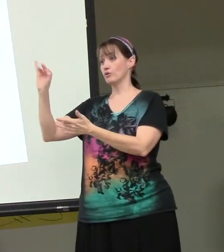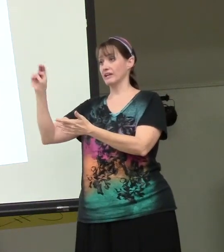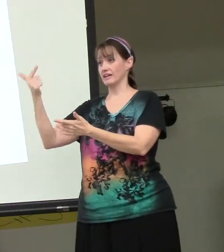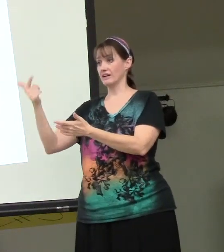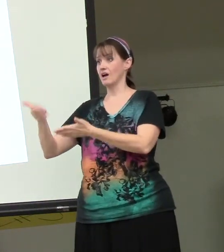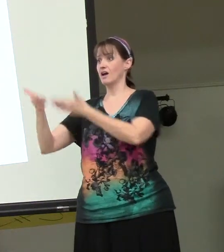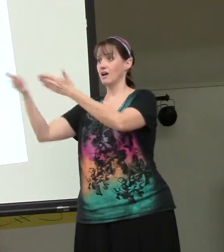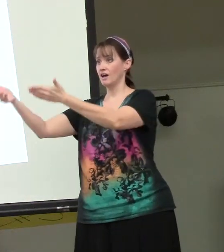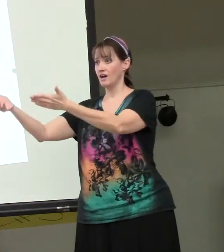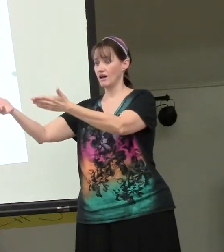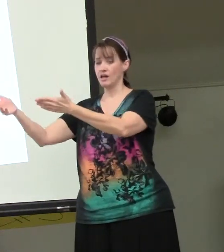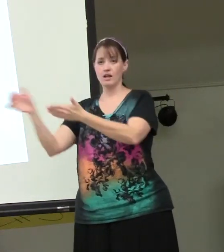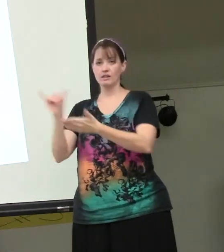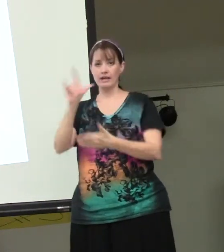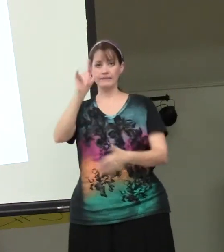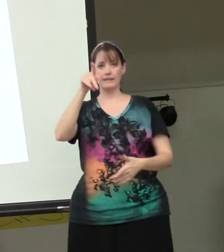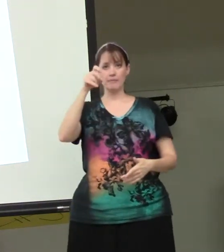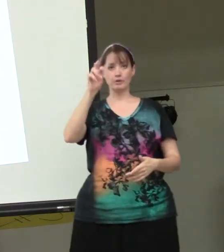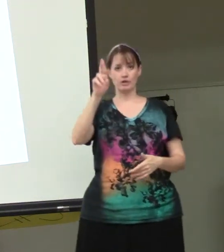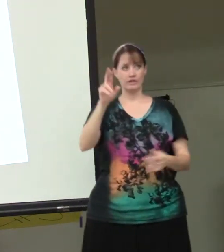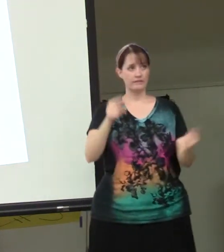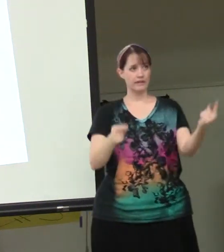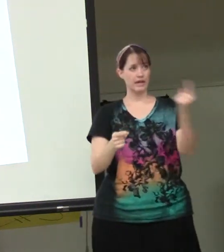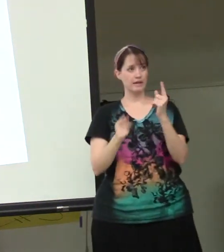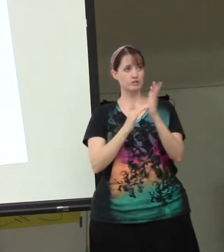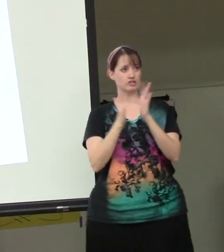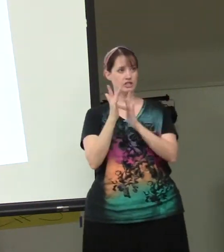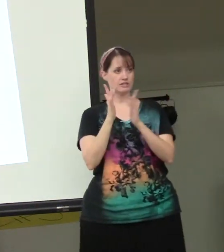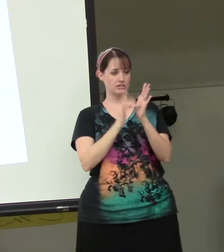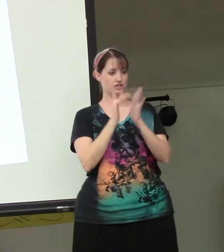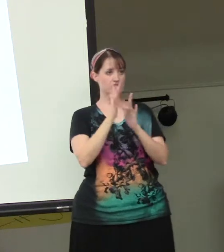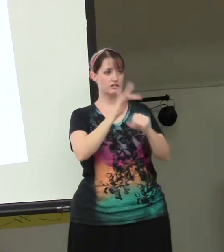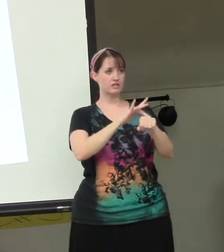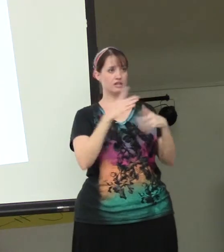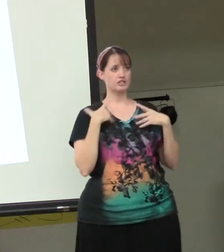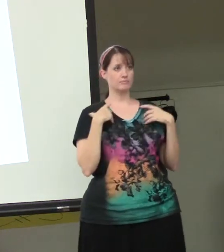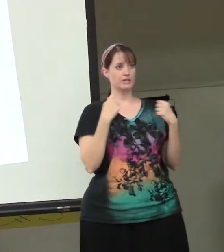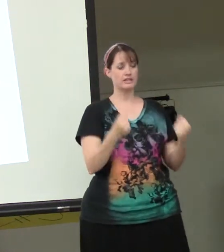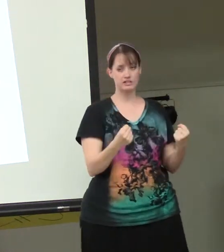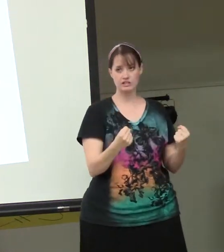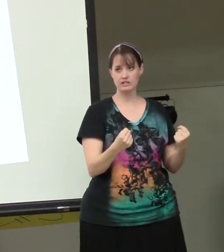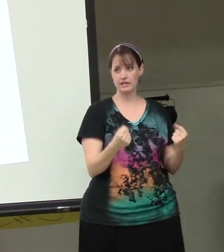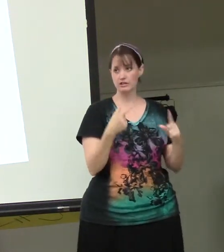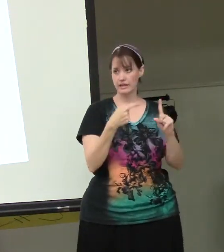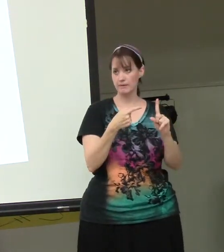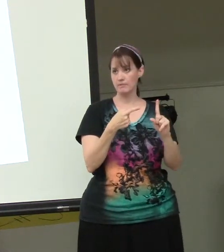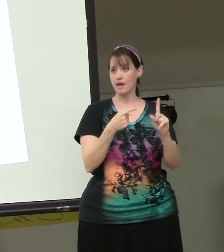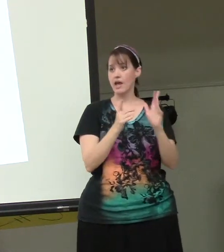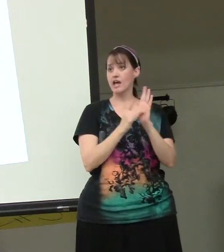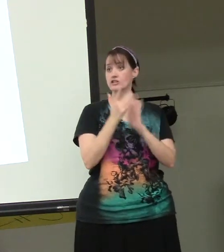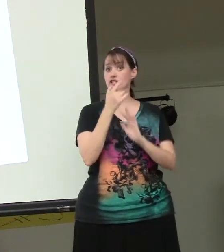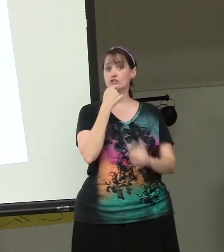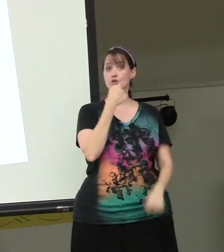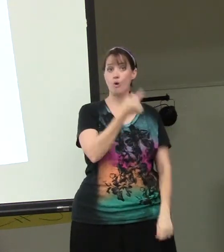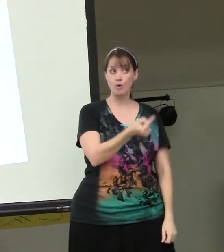offering. Like the leper that came to Jesus and Jesus touched him. Jesus healed him and Jesus told